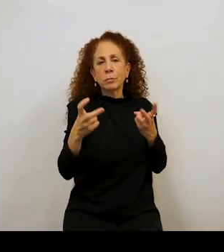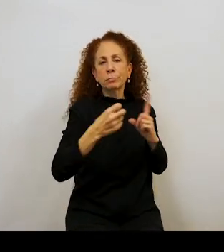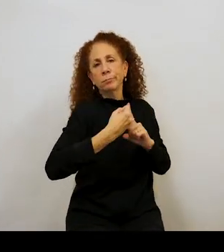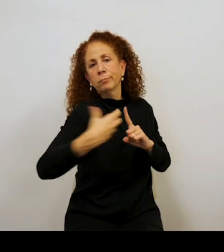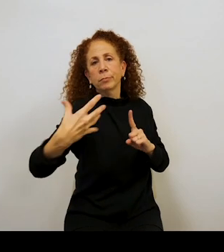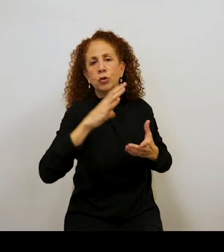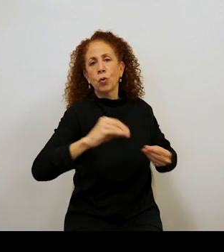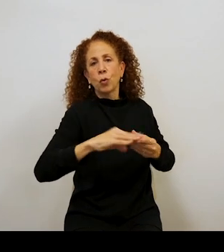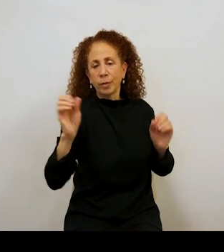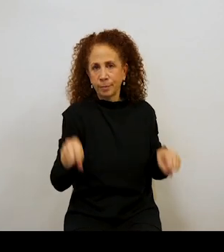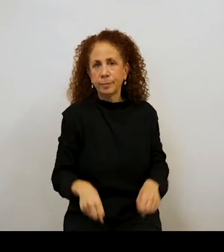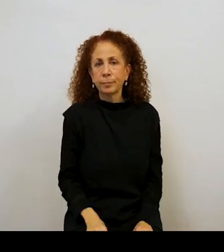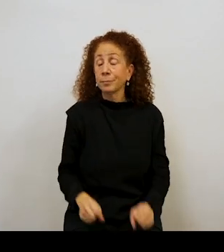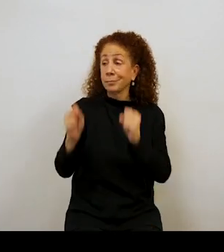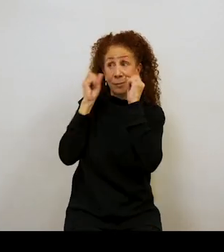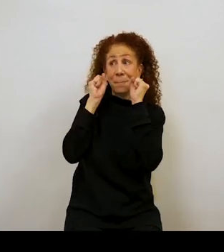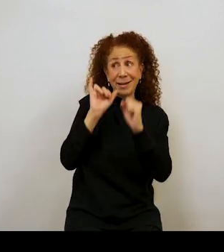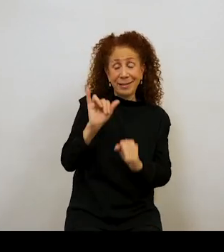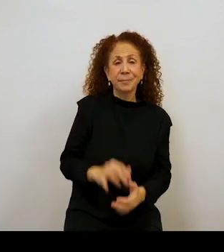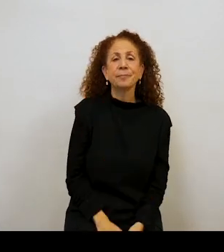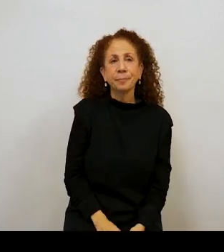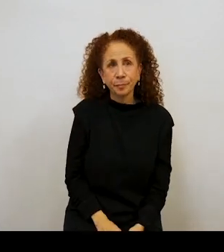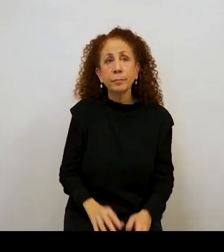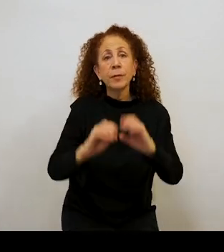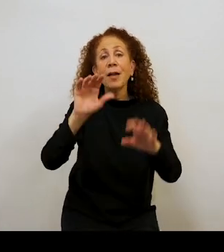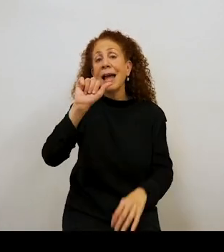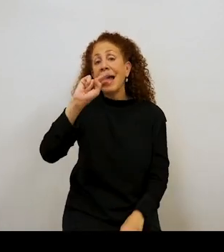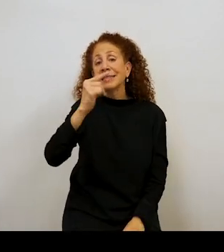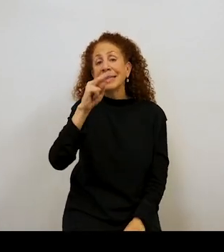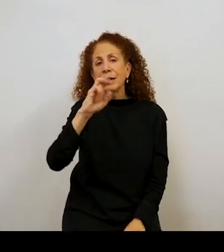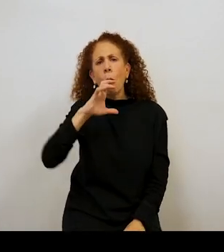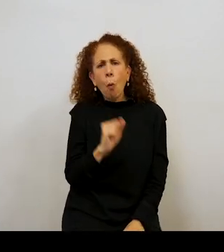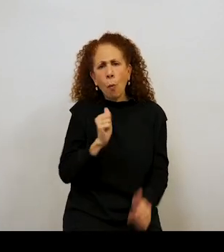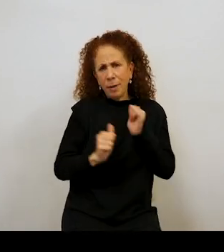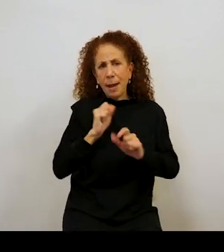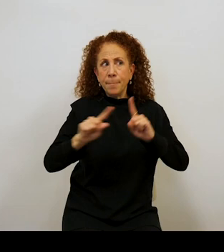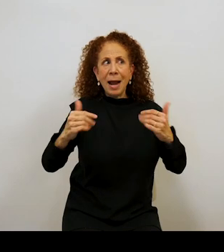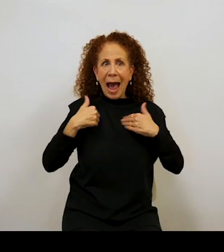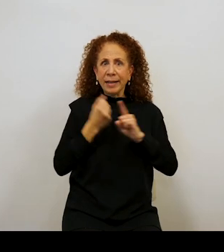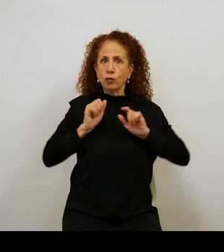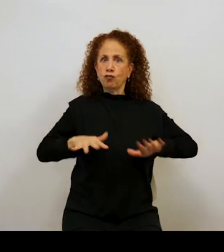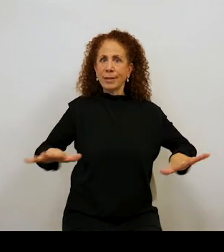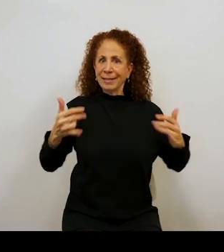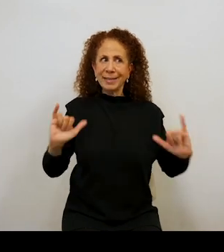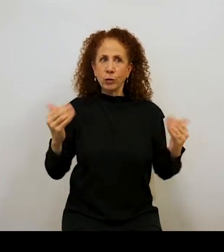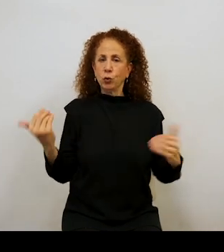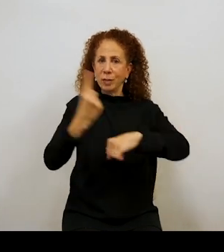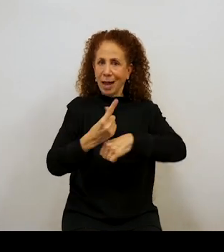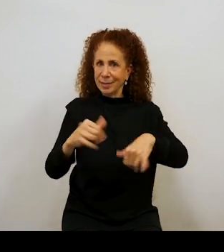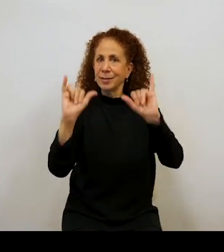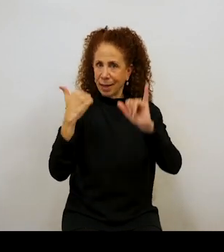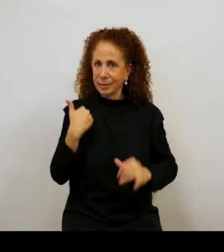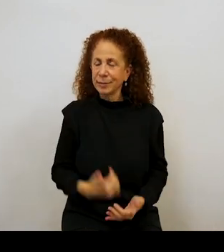it. It's amazing, yes. So, I mean, obviously, the Antigone is a very ancient play, and yet it has this resonance